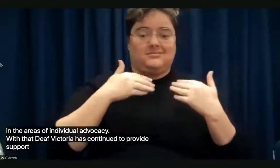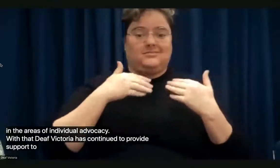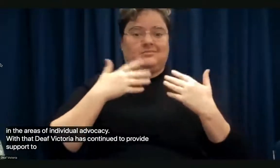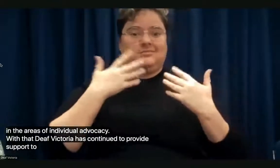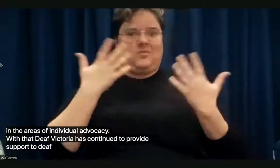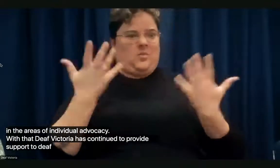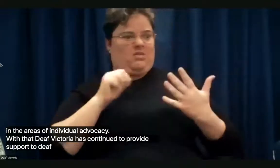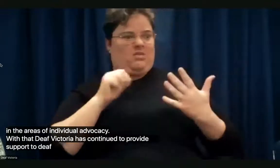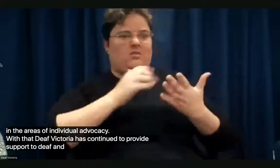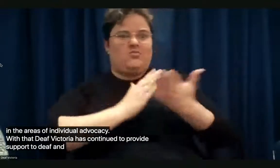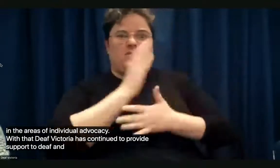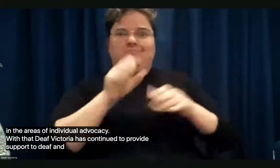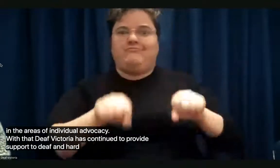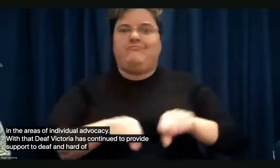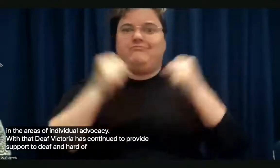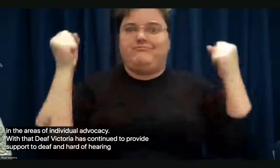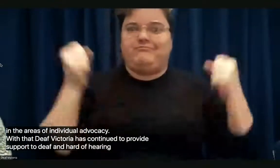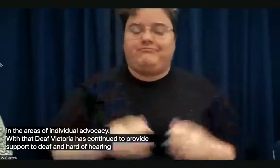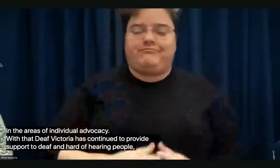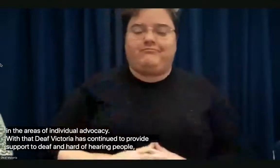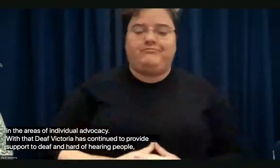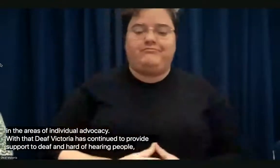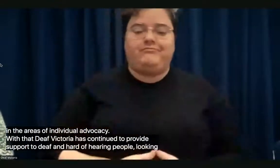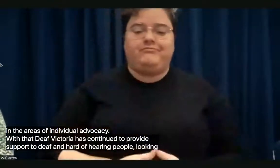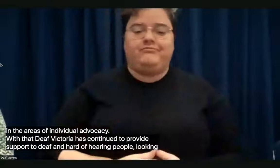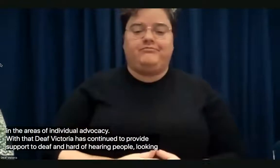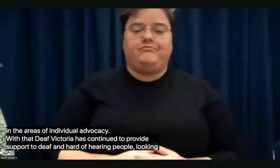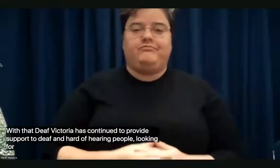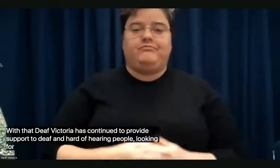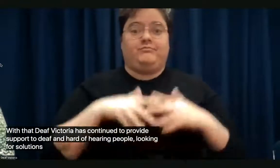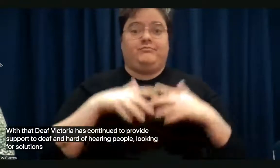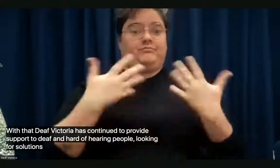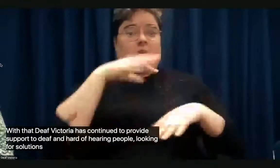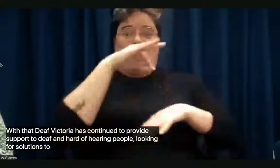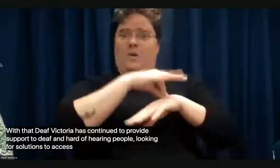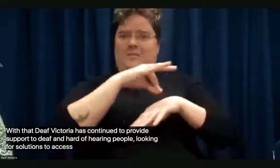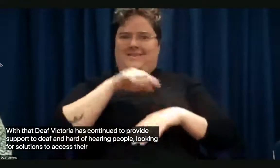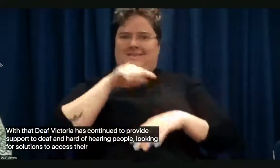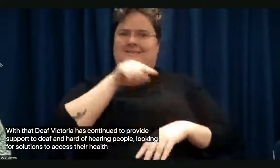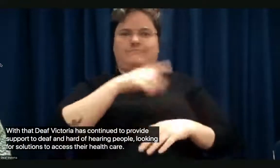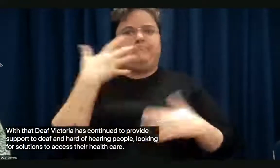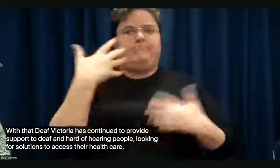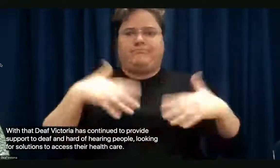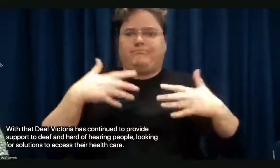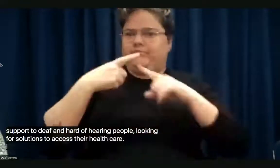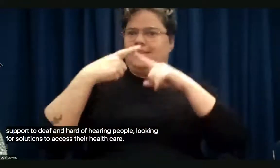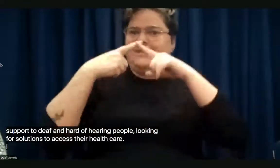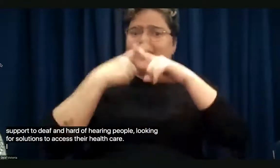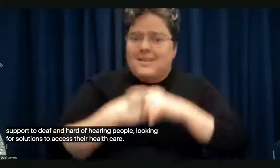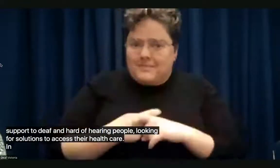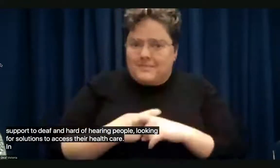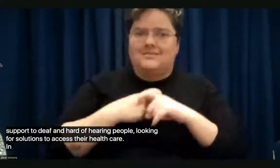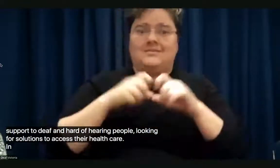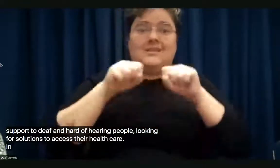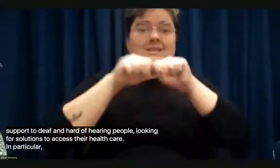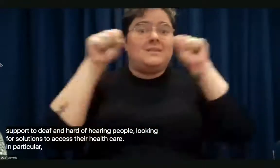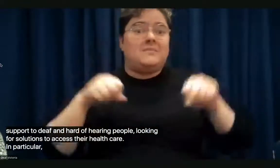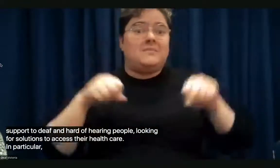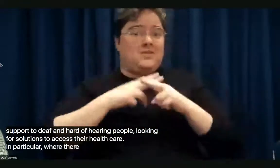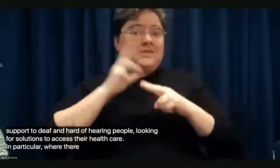to access to their healthcare, in particular where there are breaches. In the hospital settings, you know,